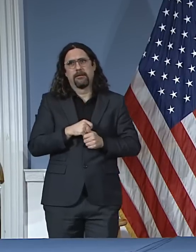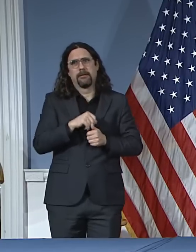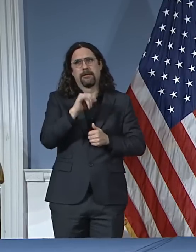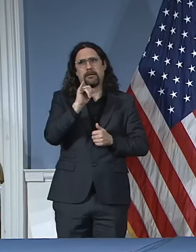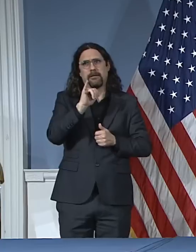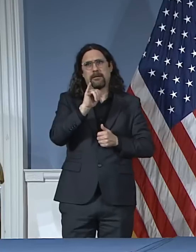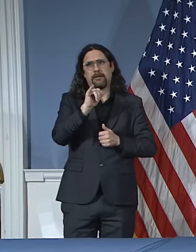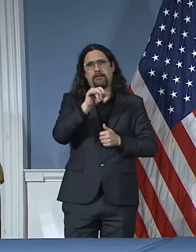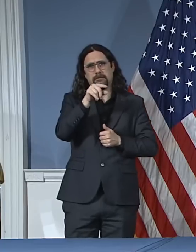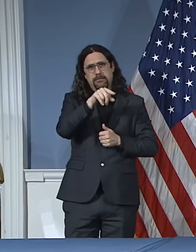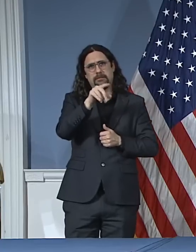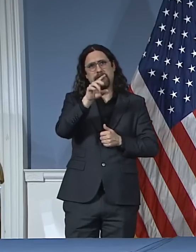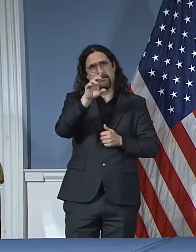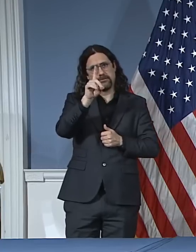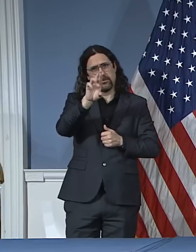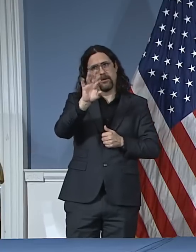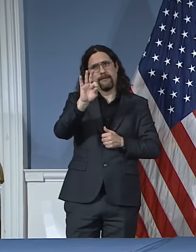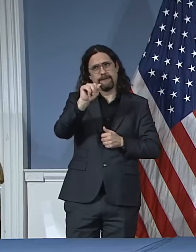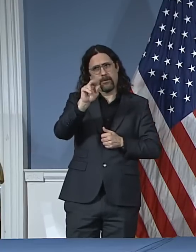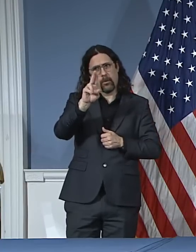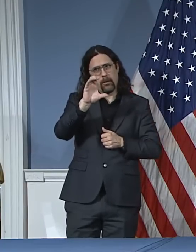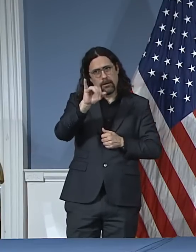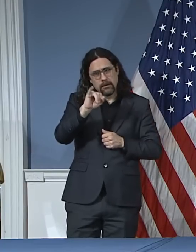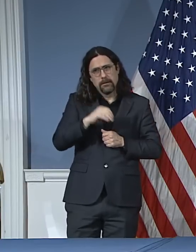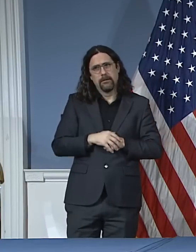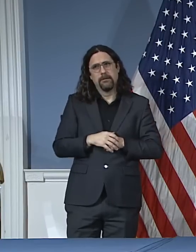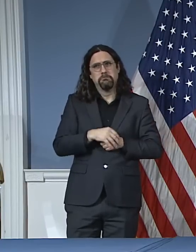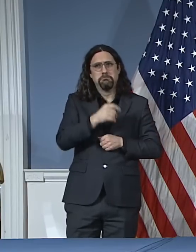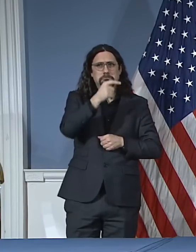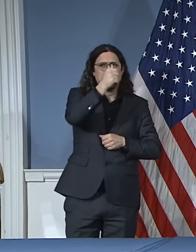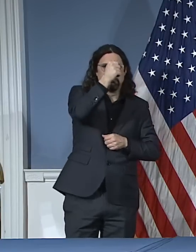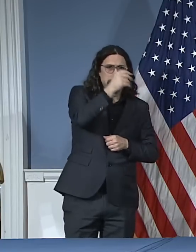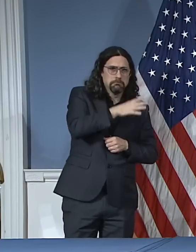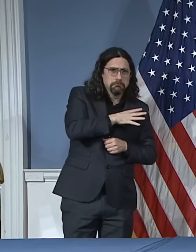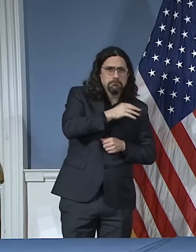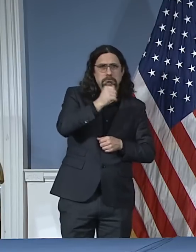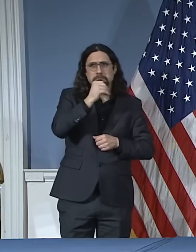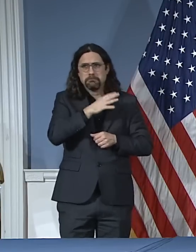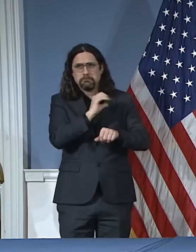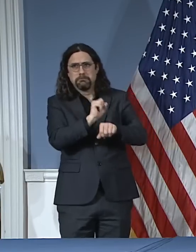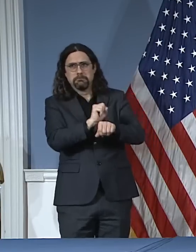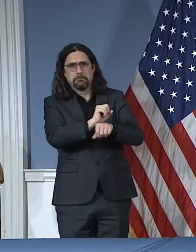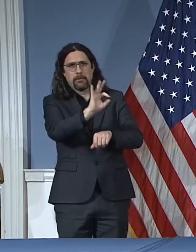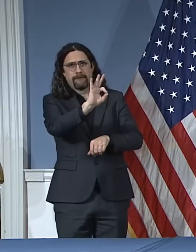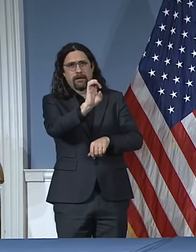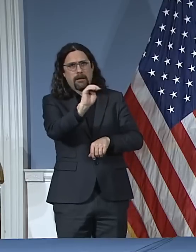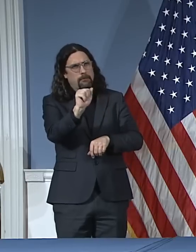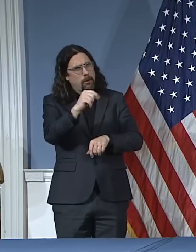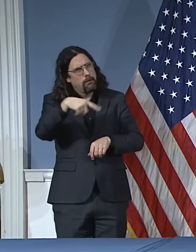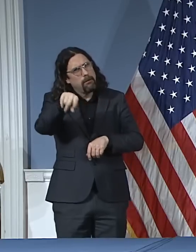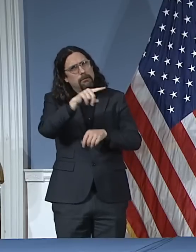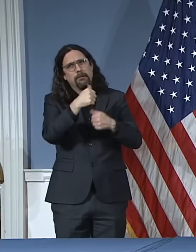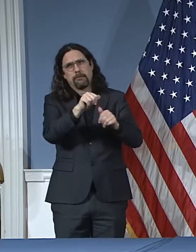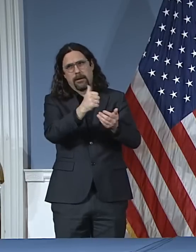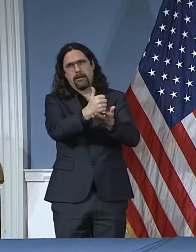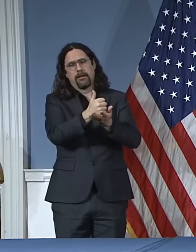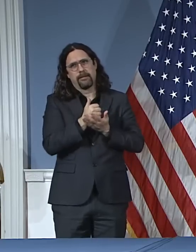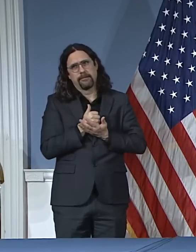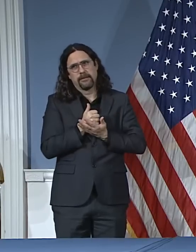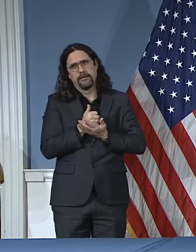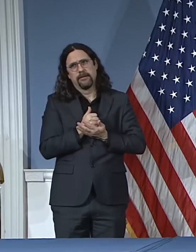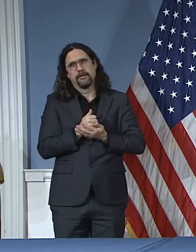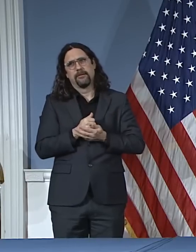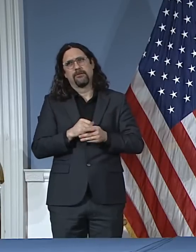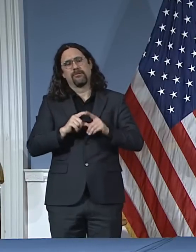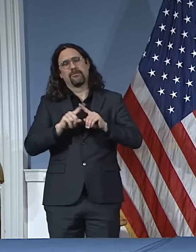when it comes to the decisions of government and the actions of government, really doing something tangible, we're seeing a lot